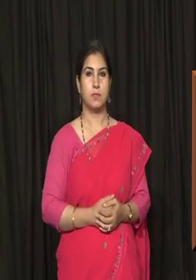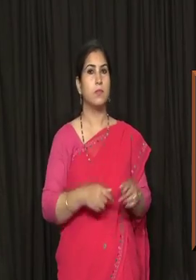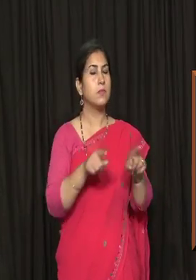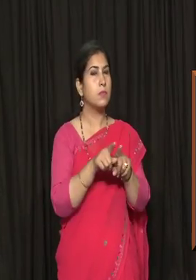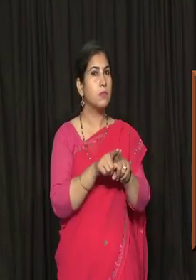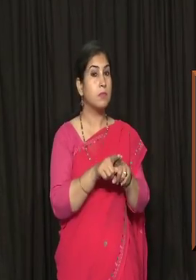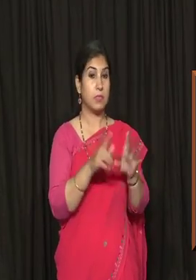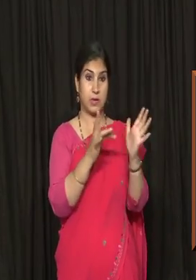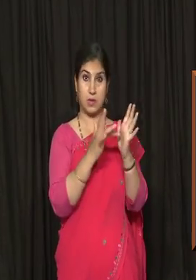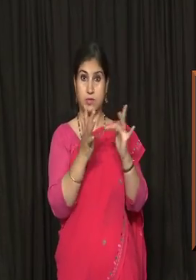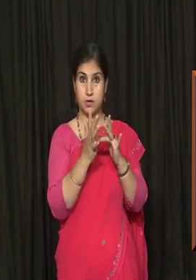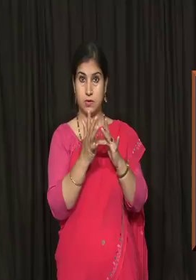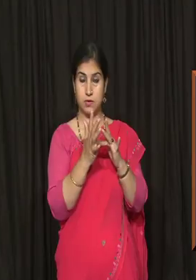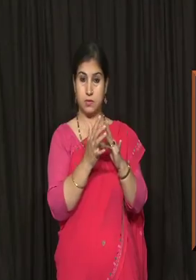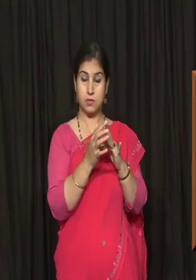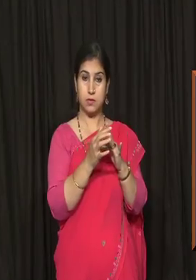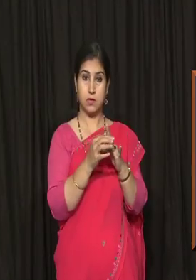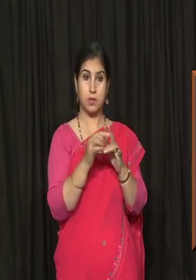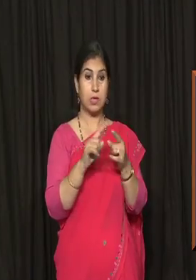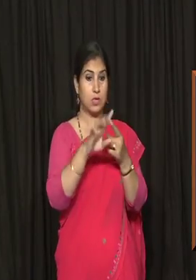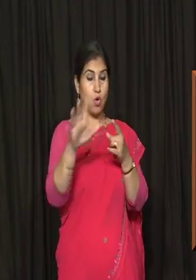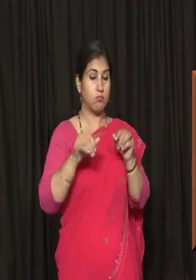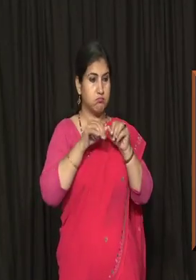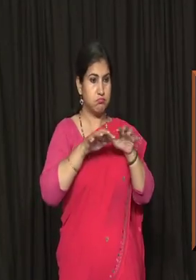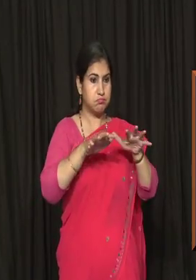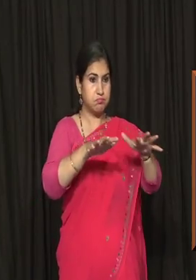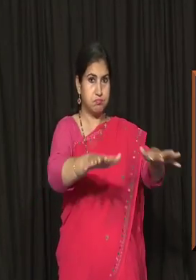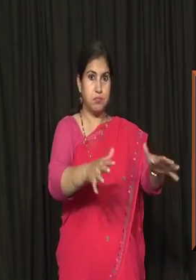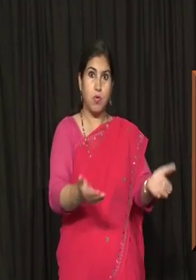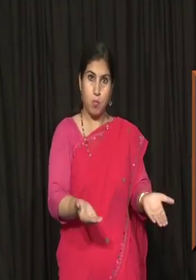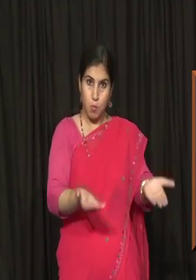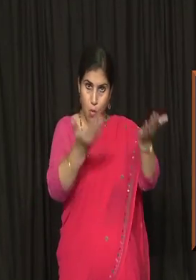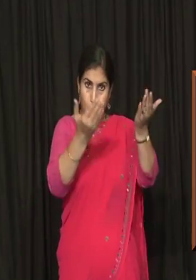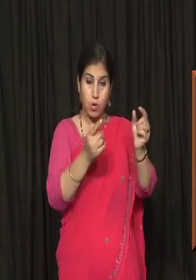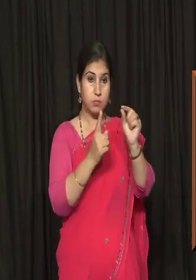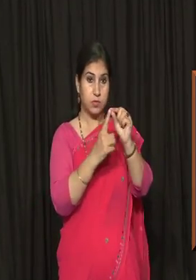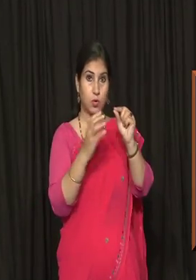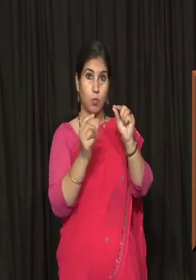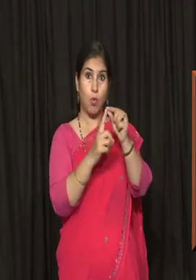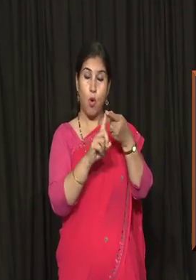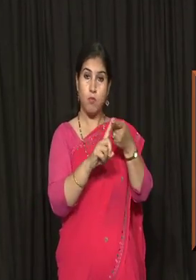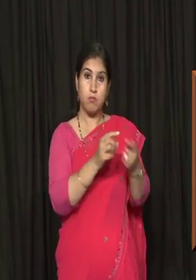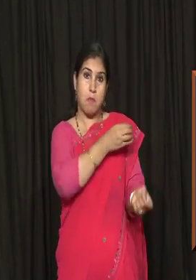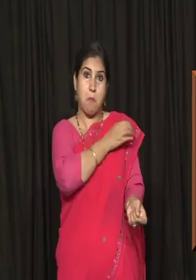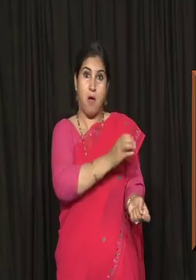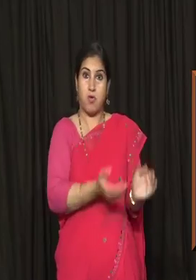As Christian religion spread across Europe, the Pope became a very powerful man